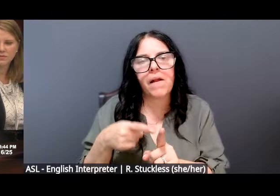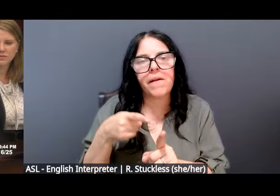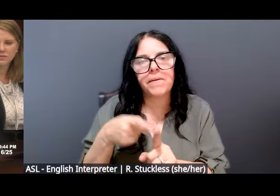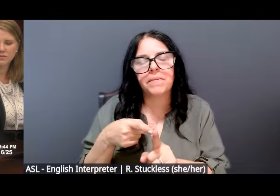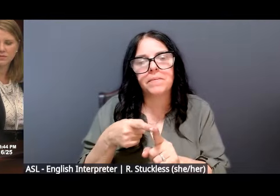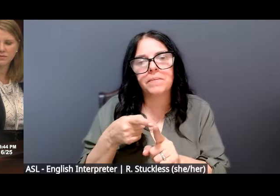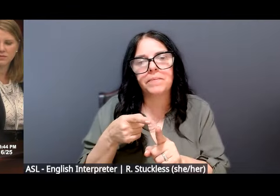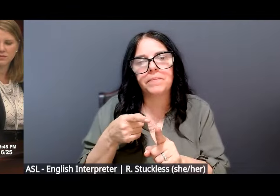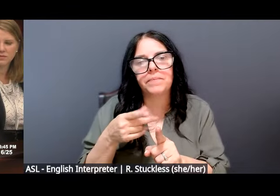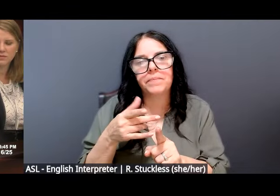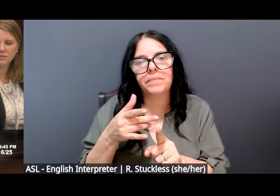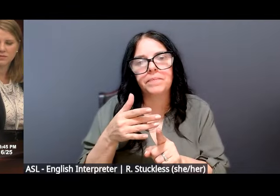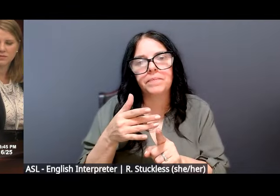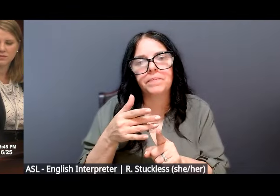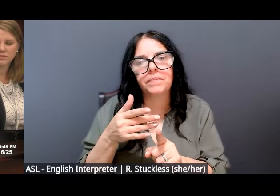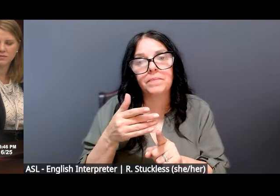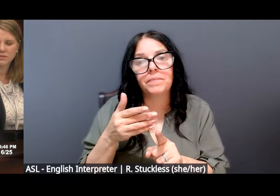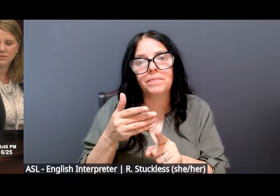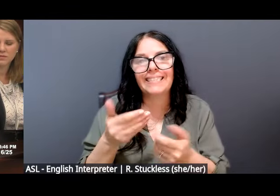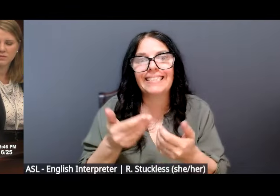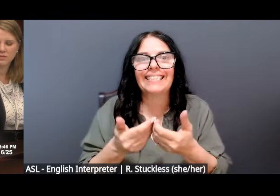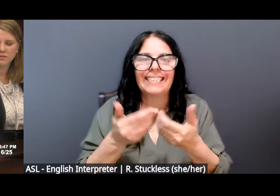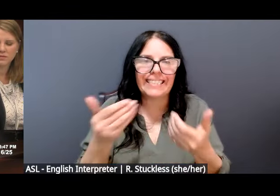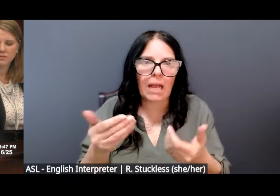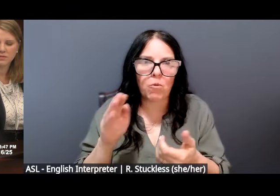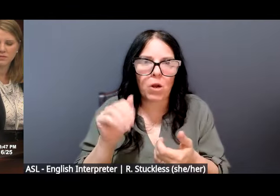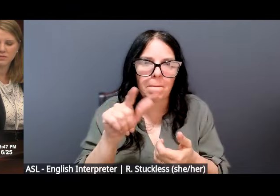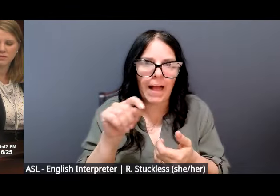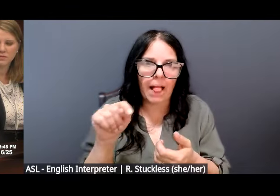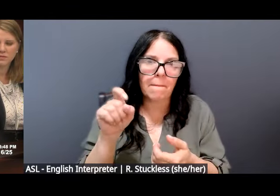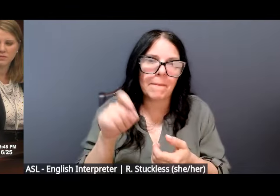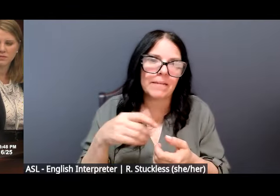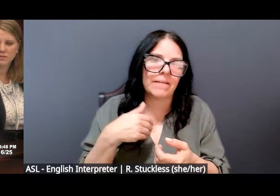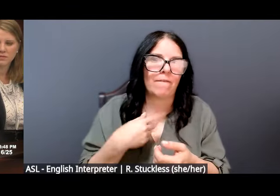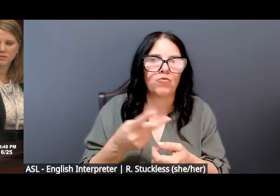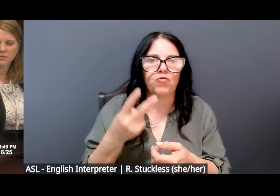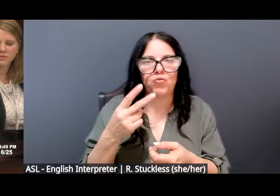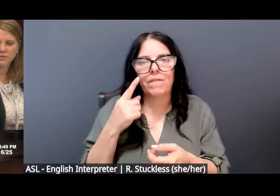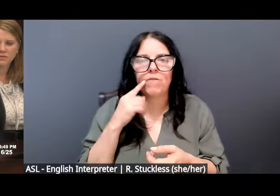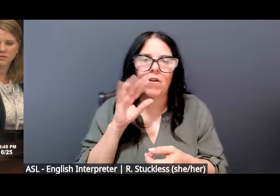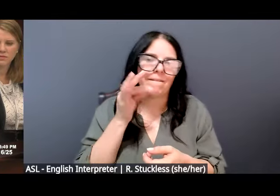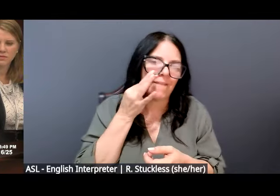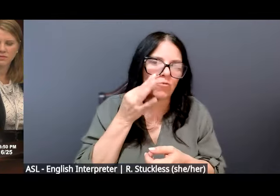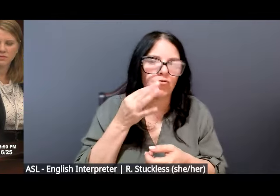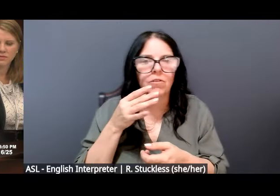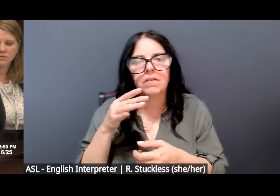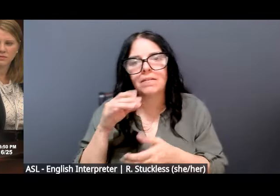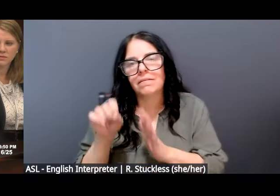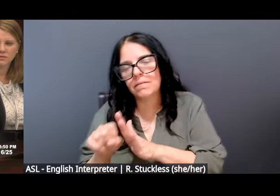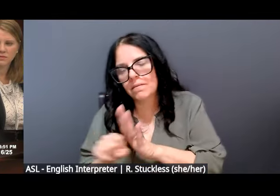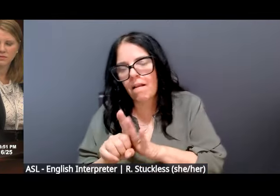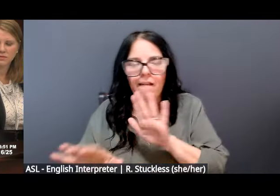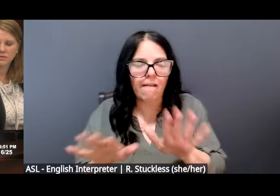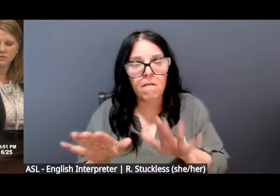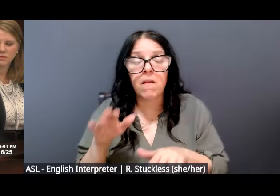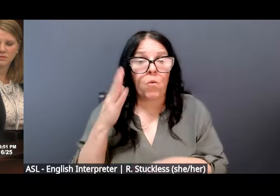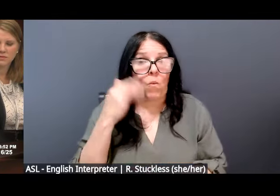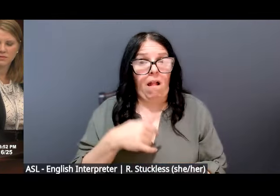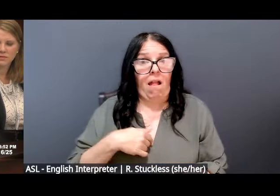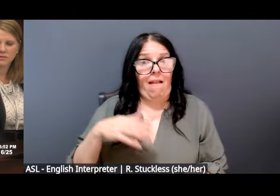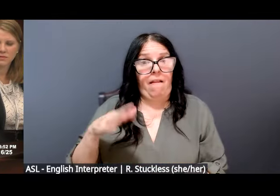separate ballot issue, for example, as to whether or not we would have to have 2 ballots, would it be 1 ballot with federal election versus state and